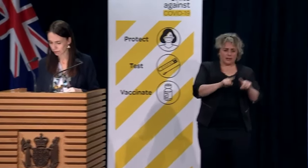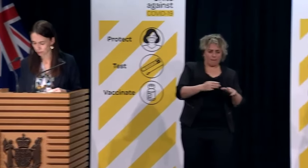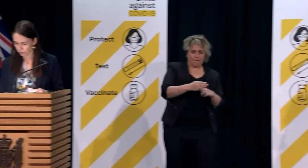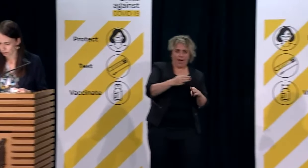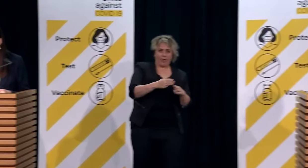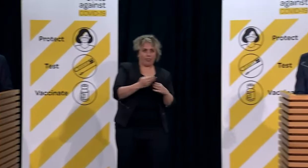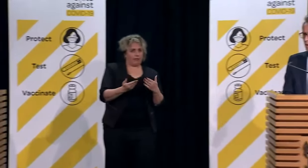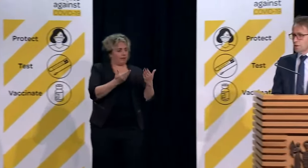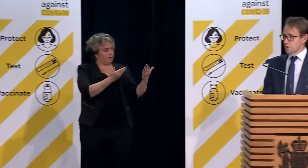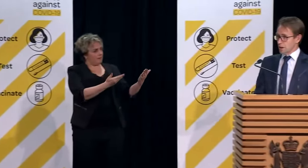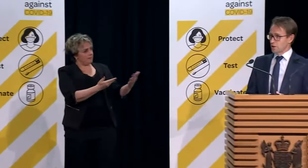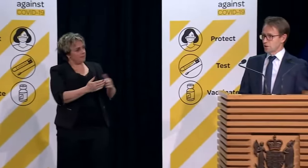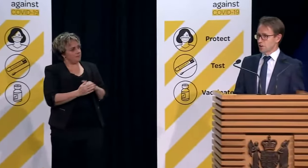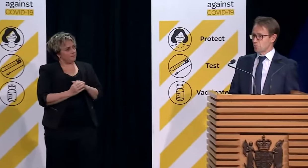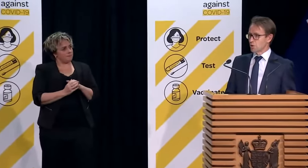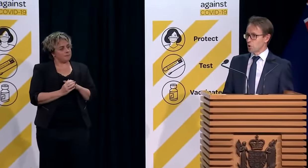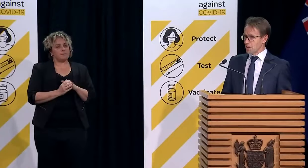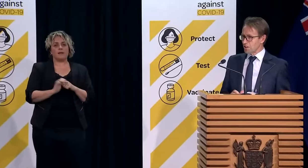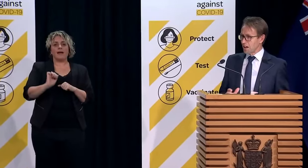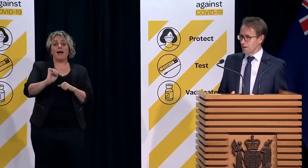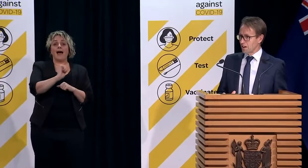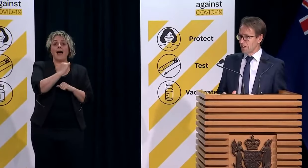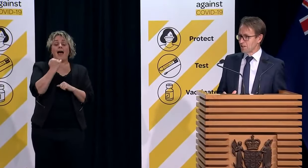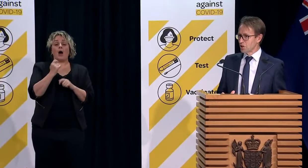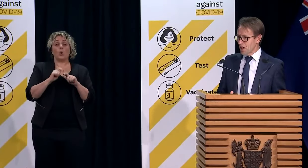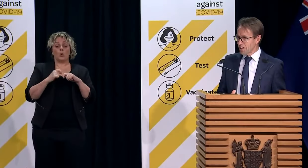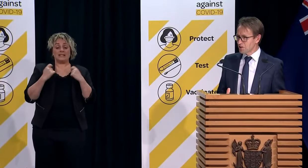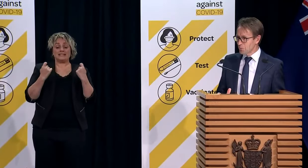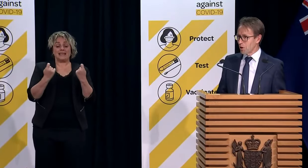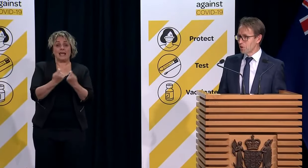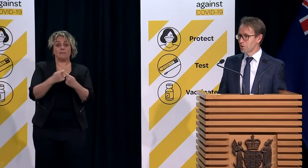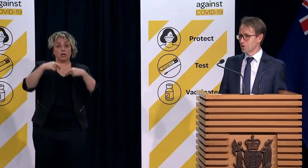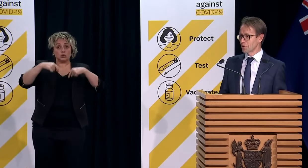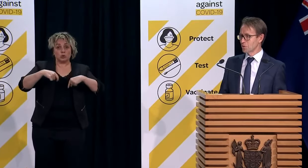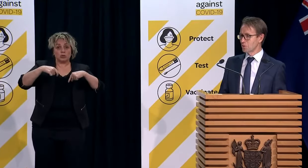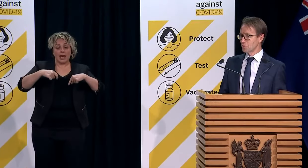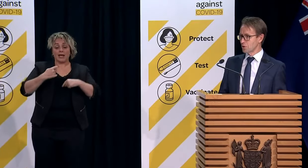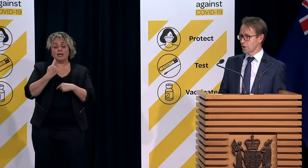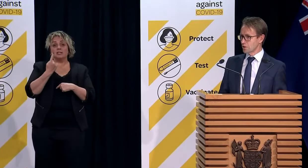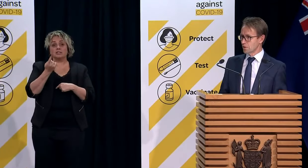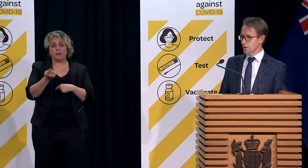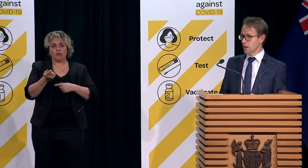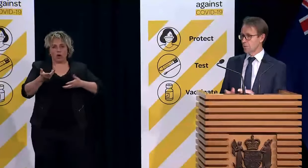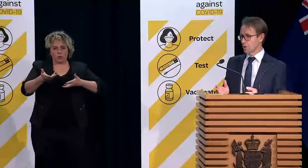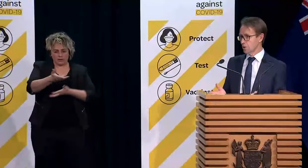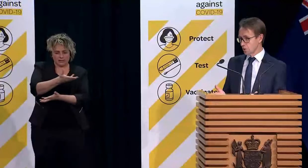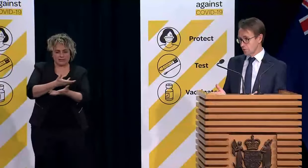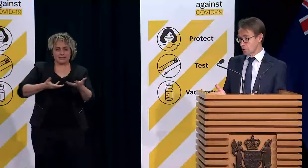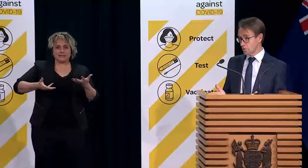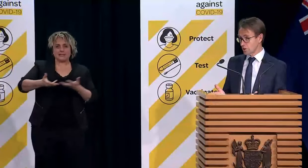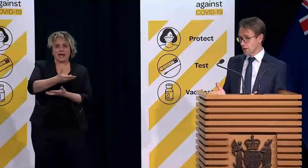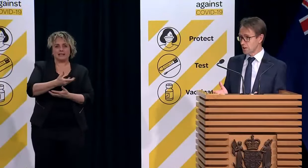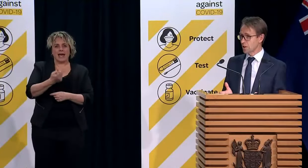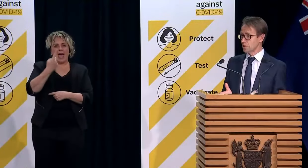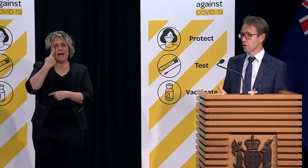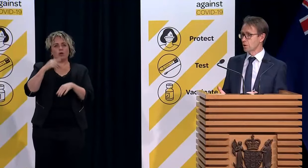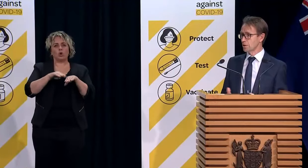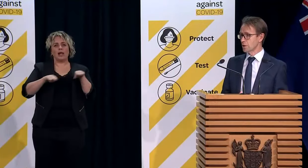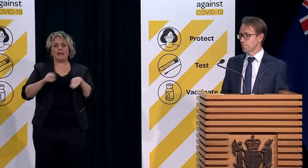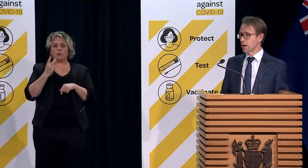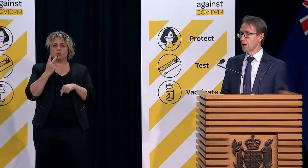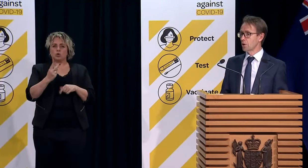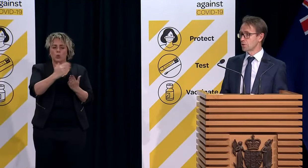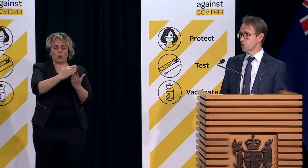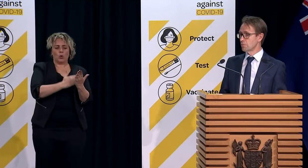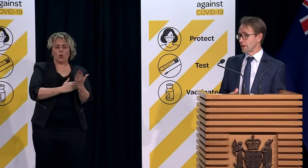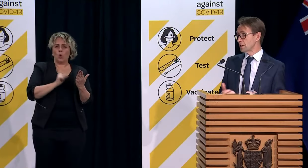on that. Well, what I can say is actually our teams are working today and tomorrow to look at the current alert level 2 settings and to look